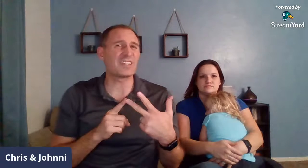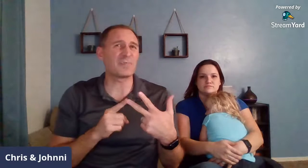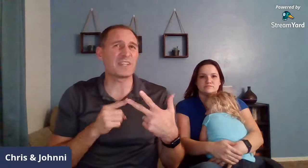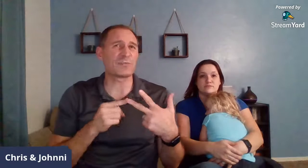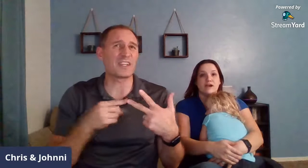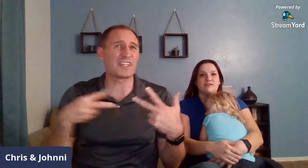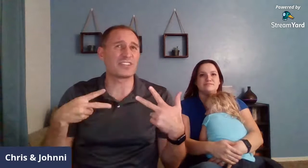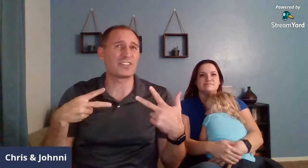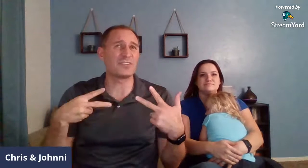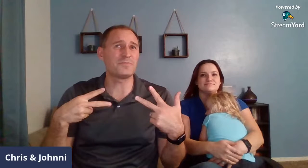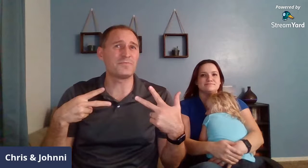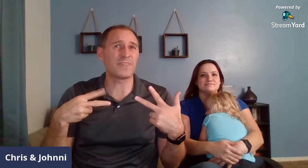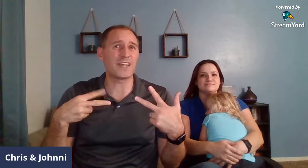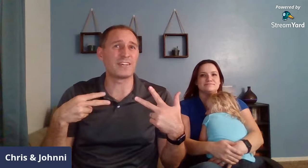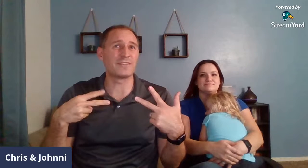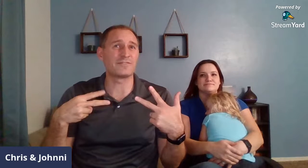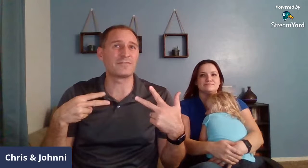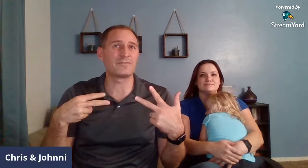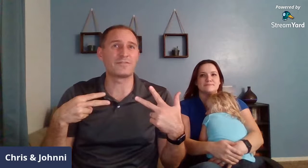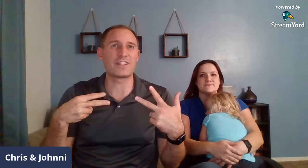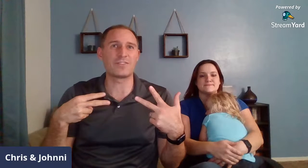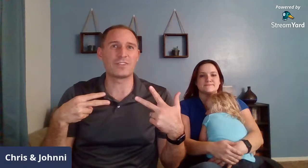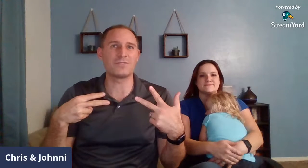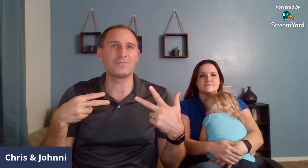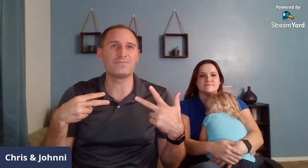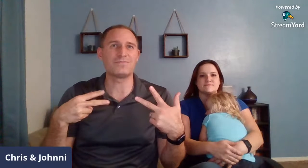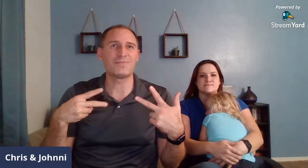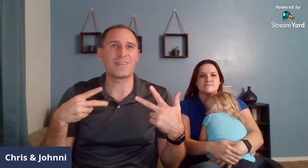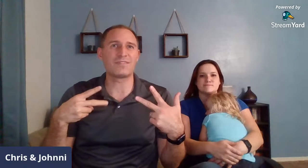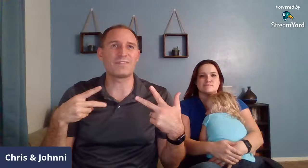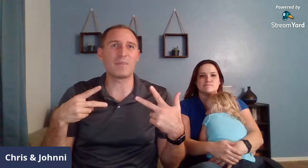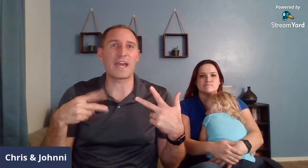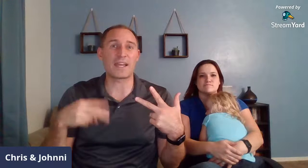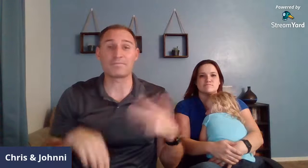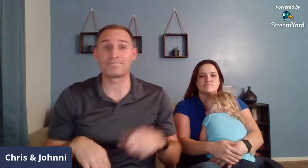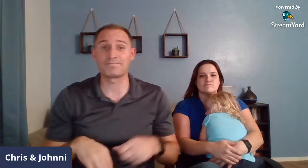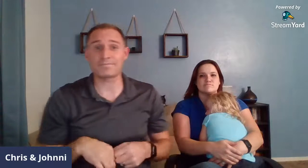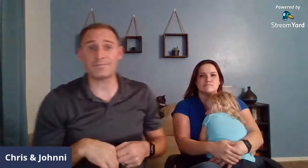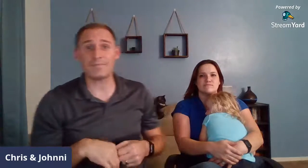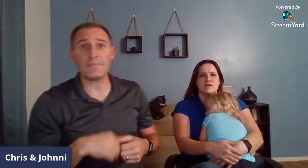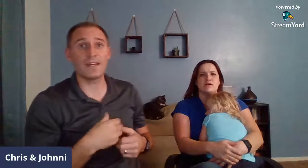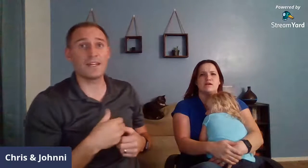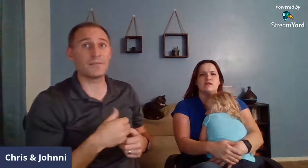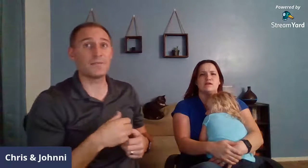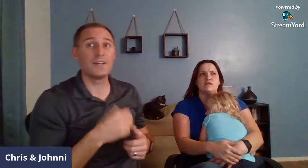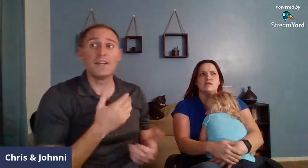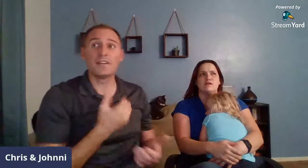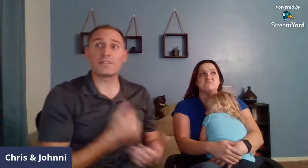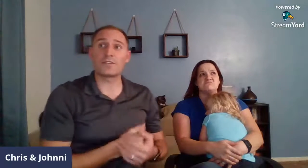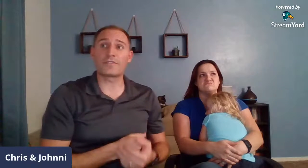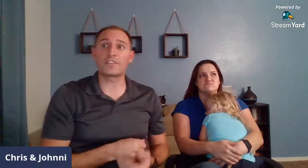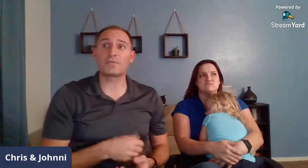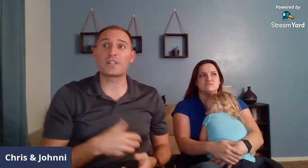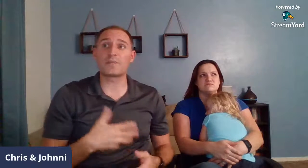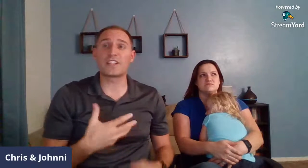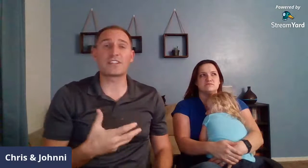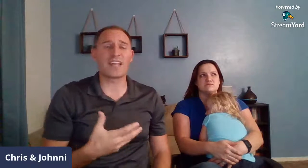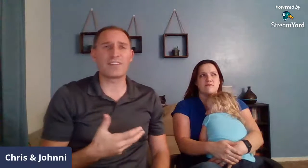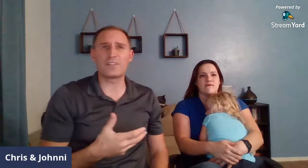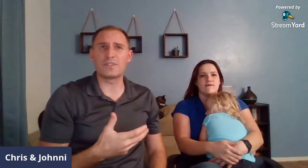bit and break it into 2, review and feedback. So the first one I'm going to dive into a little